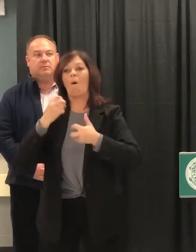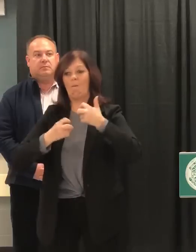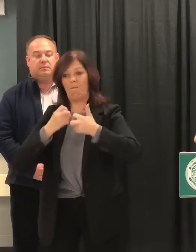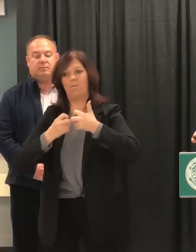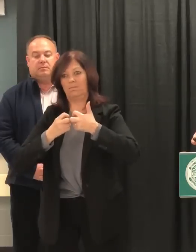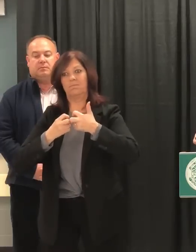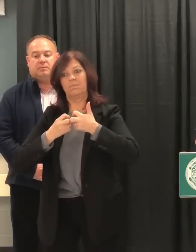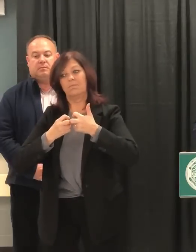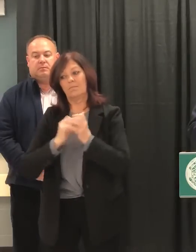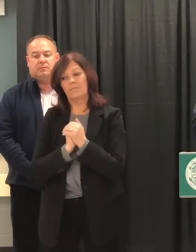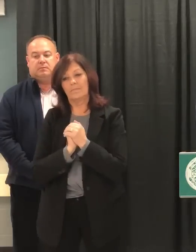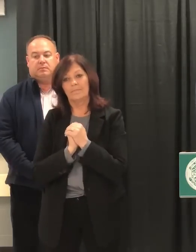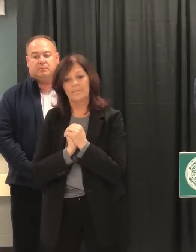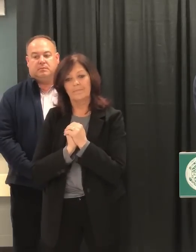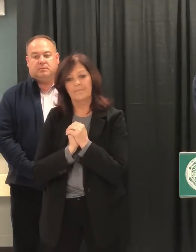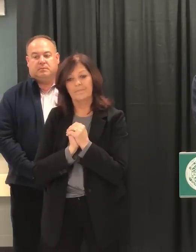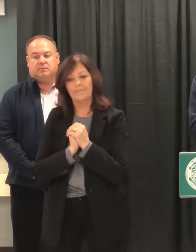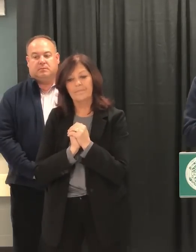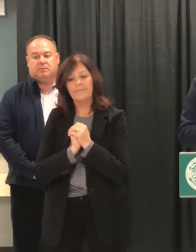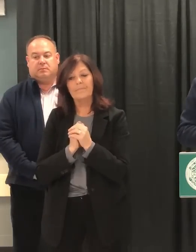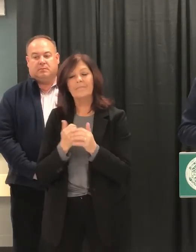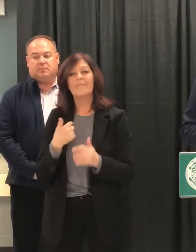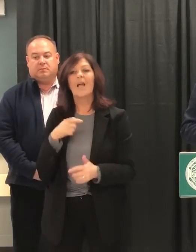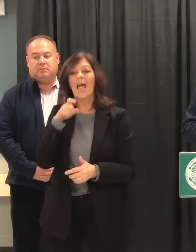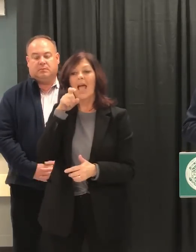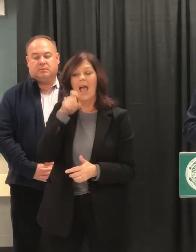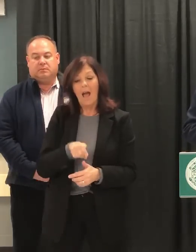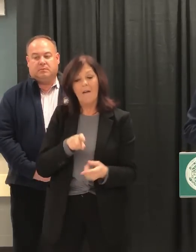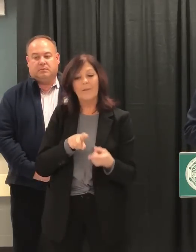issues. I have